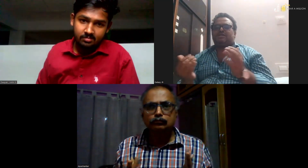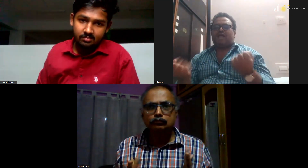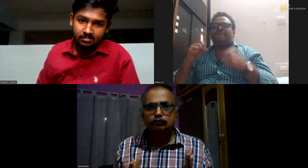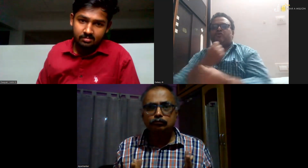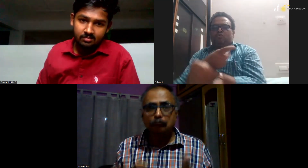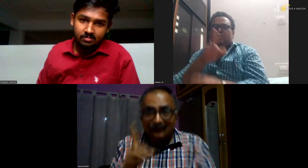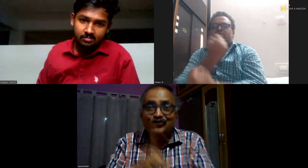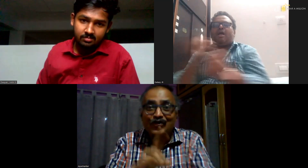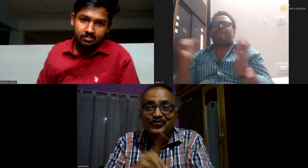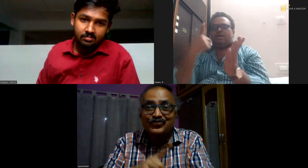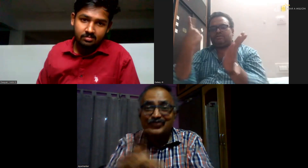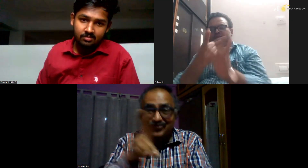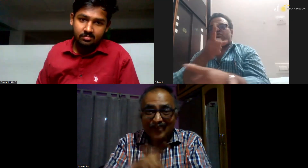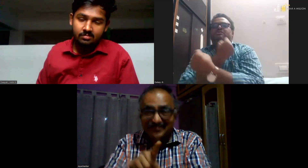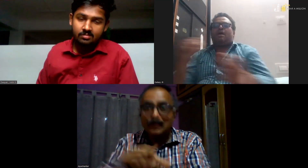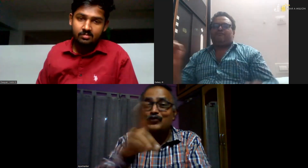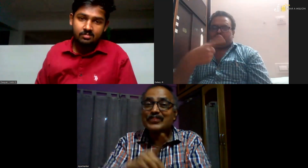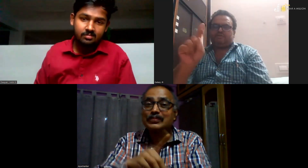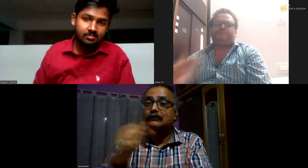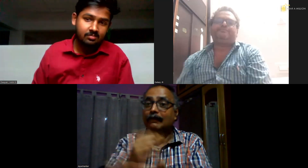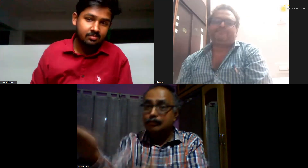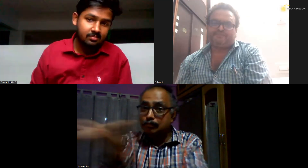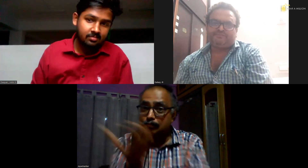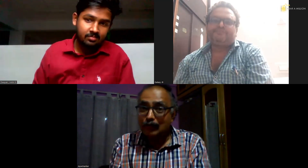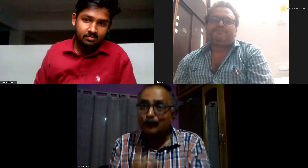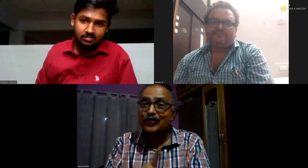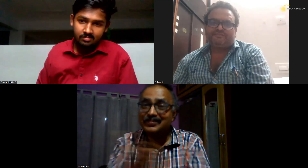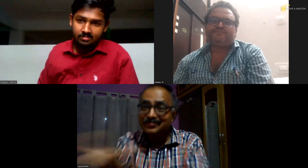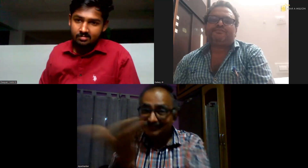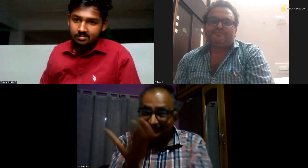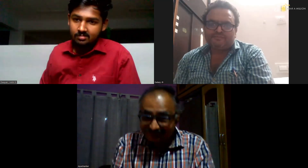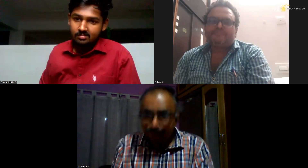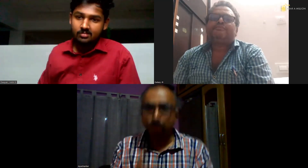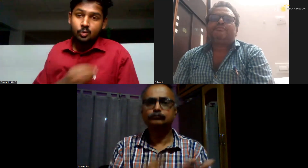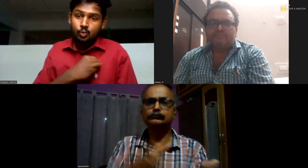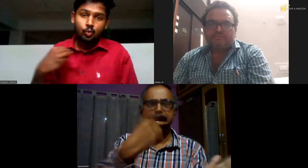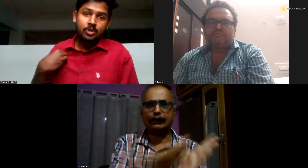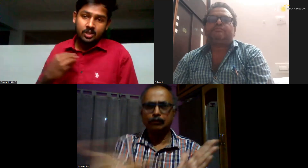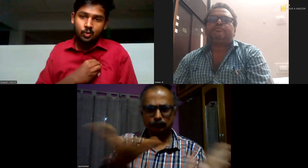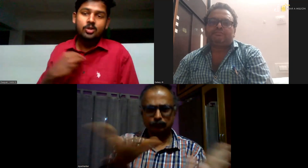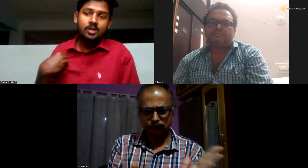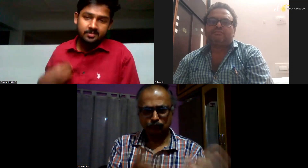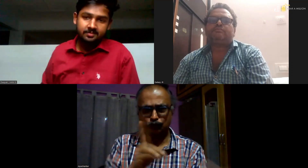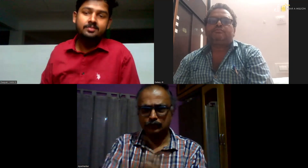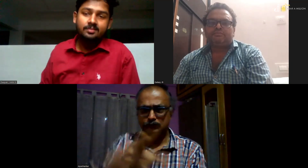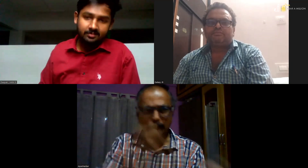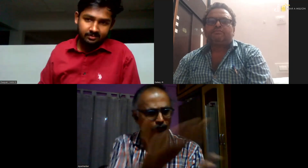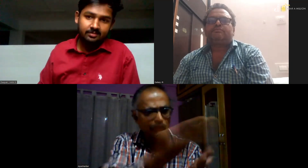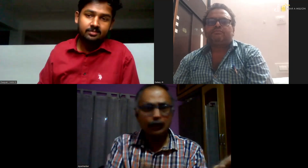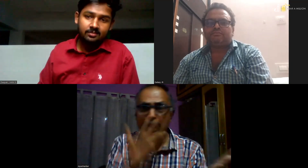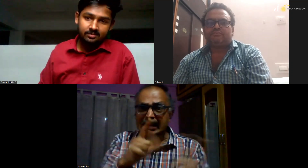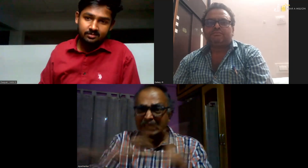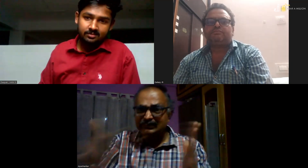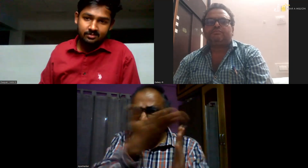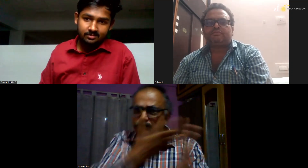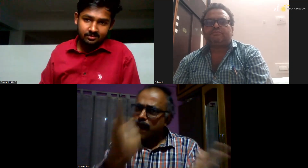responsibility, then the company or the person is not responsible for any mishappening. But if you haven't signed, then